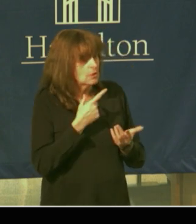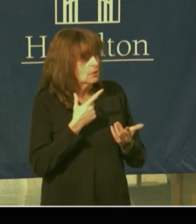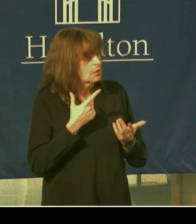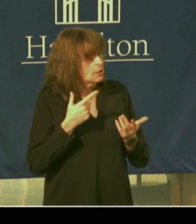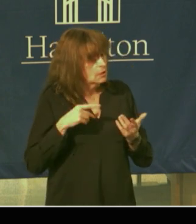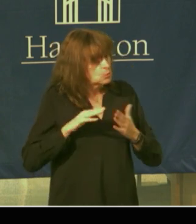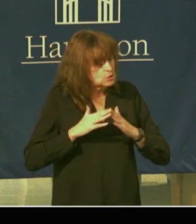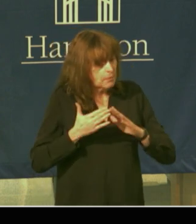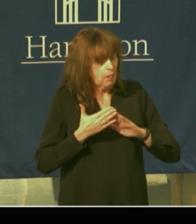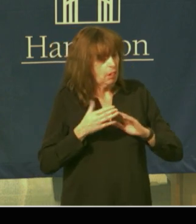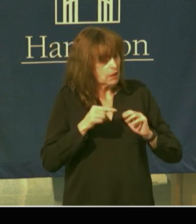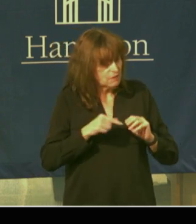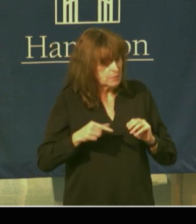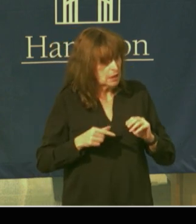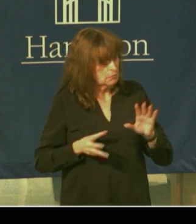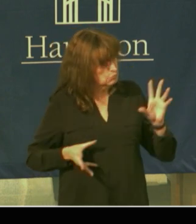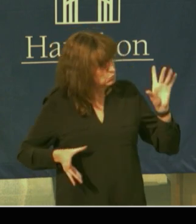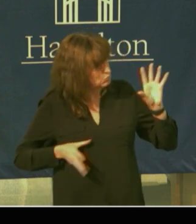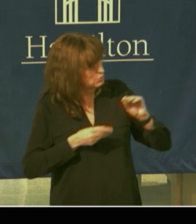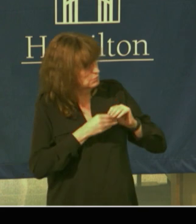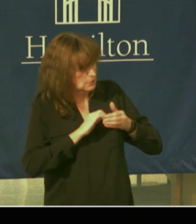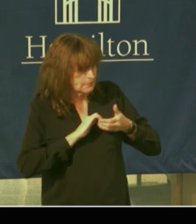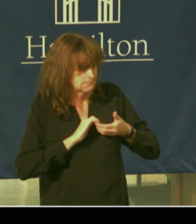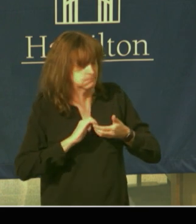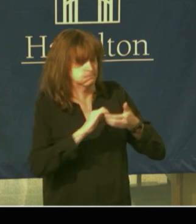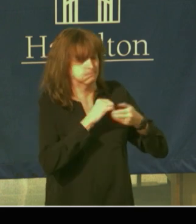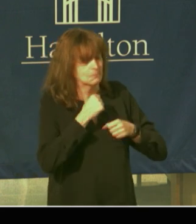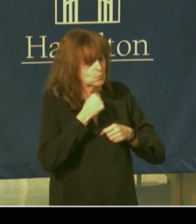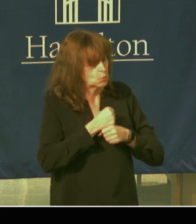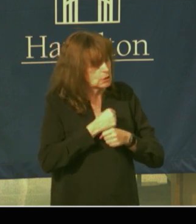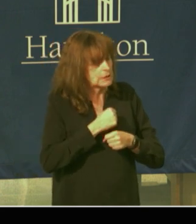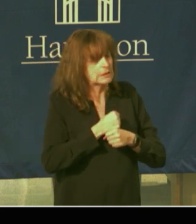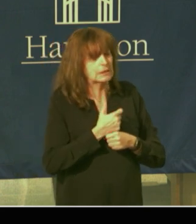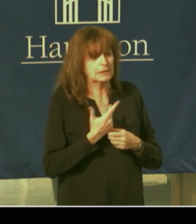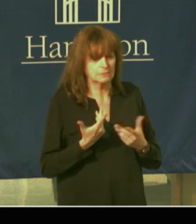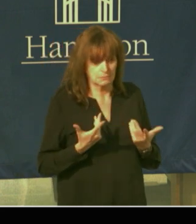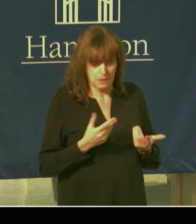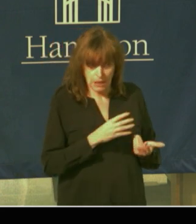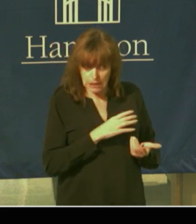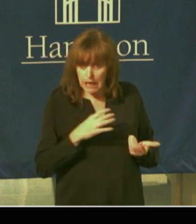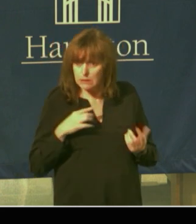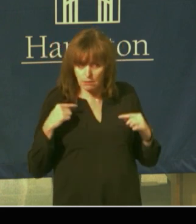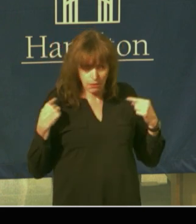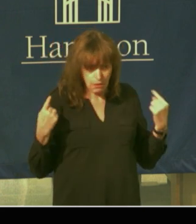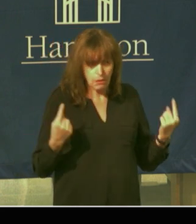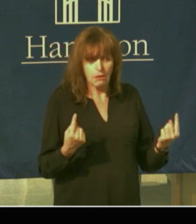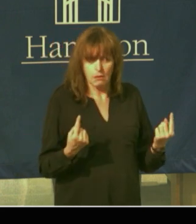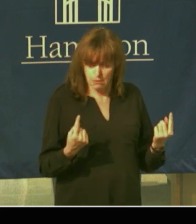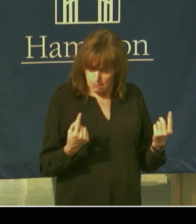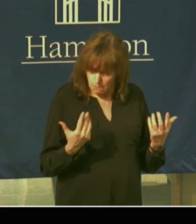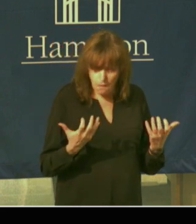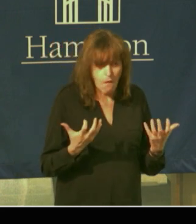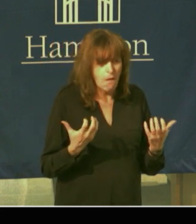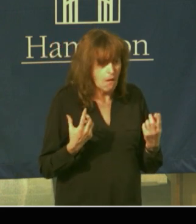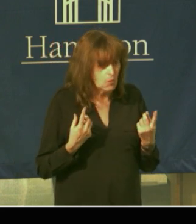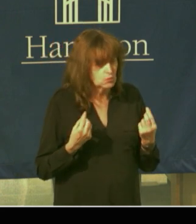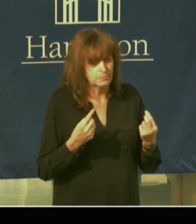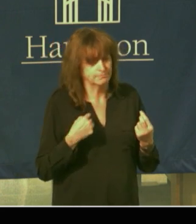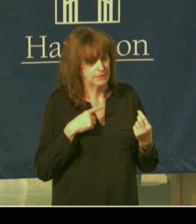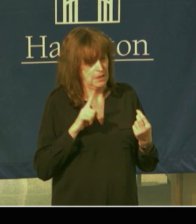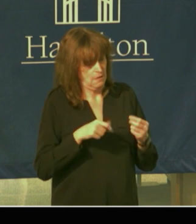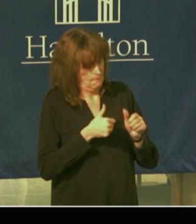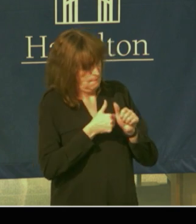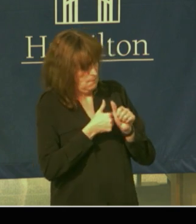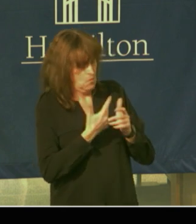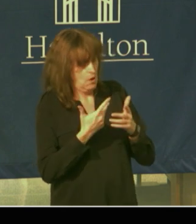might expect, everyone's itching to get to be part of this, but it has to be public health driven. It has to be through our Emergency and